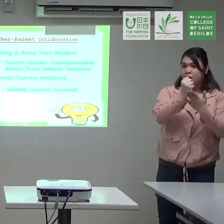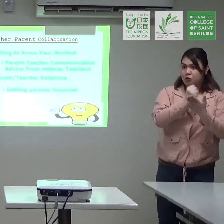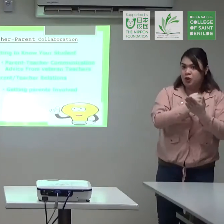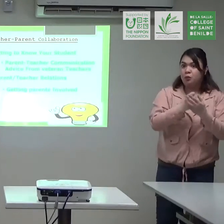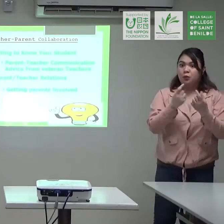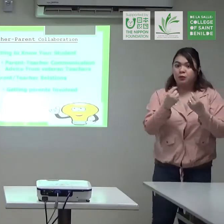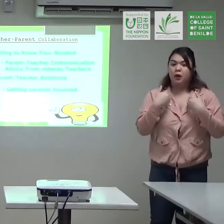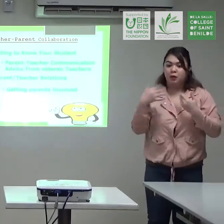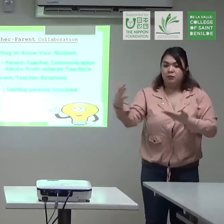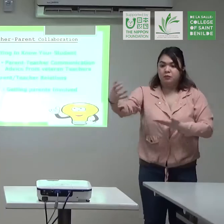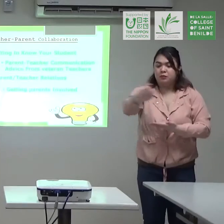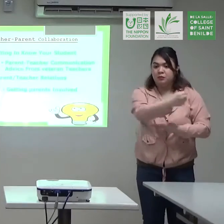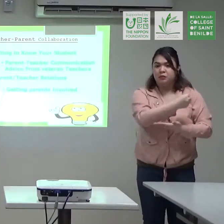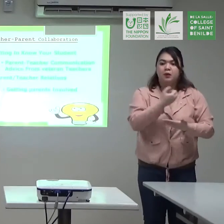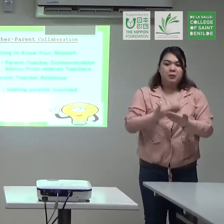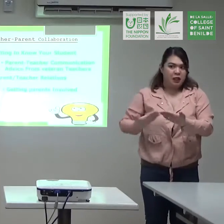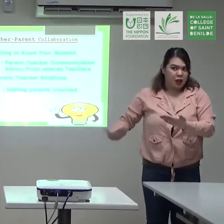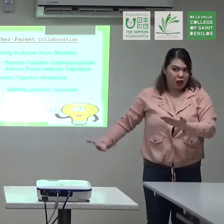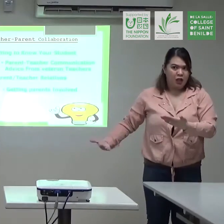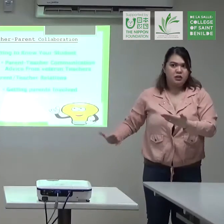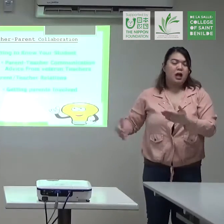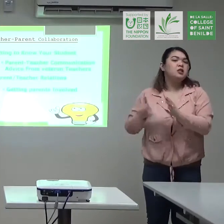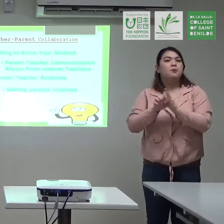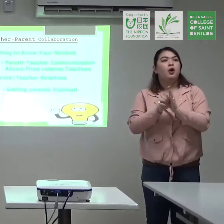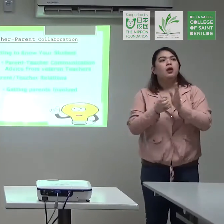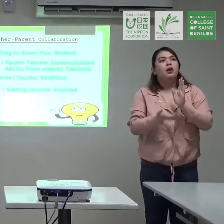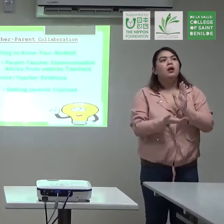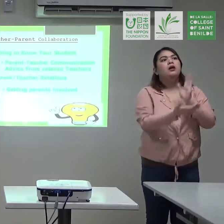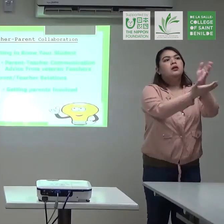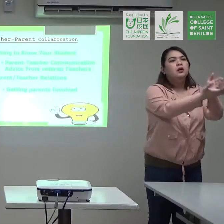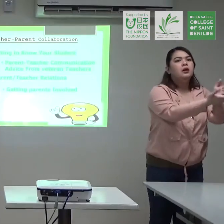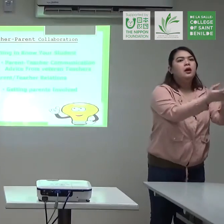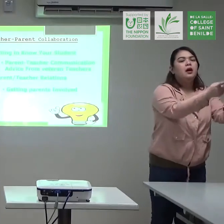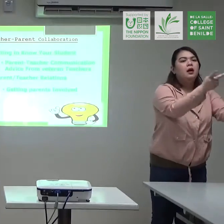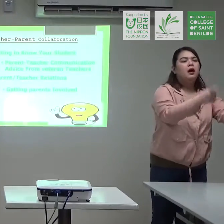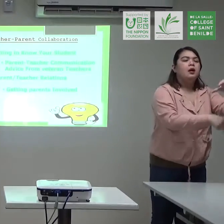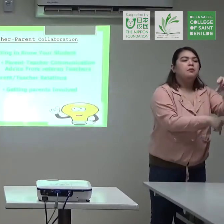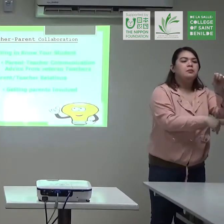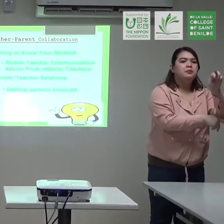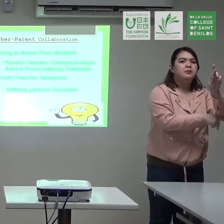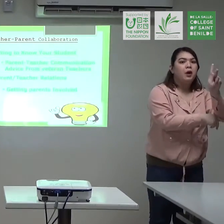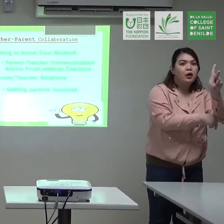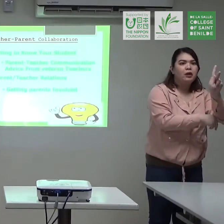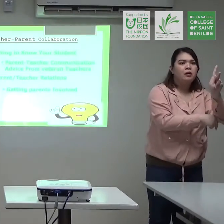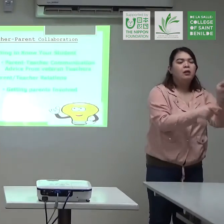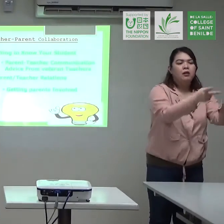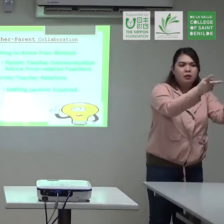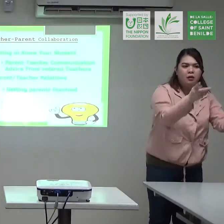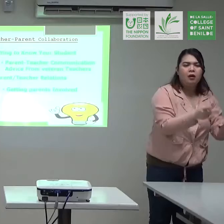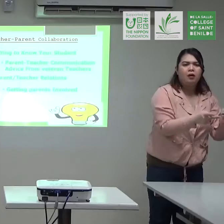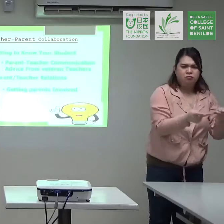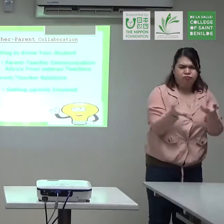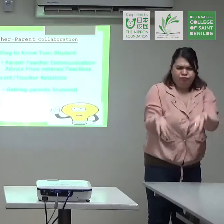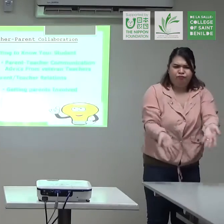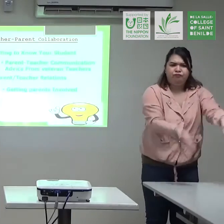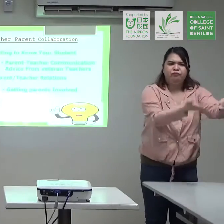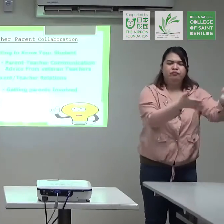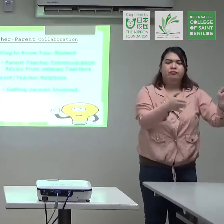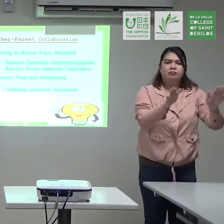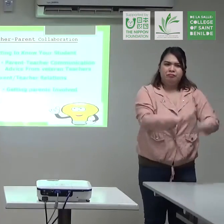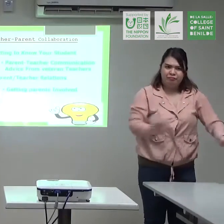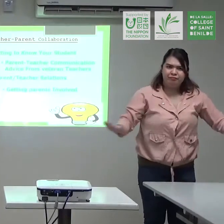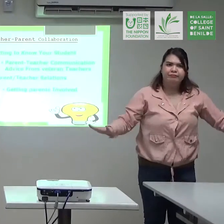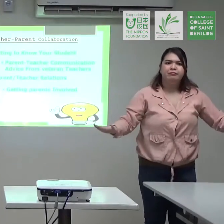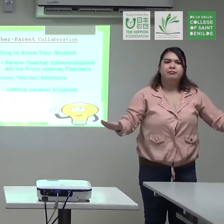collect the materials, let's say you have to go to the park to gather the butterfly, so let the parents help the children. That